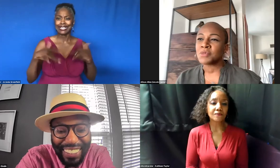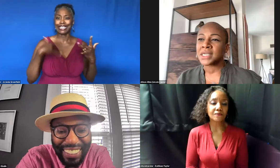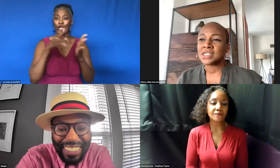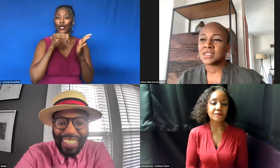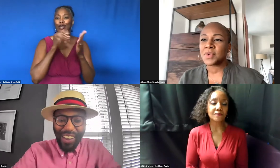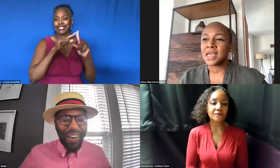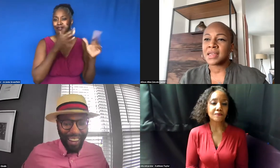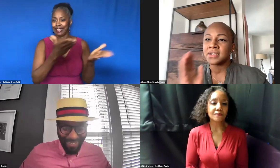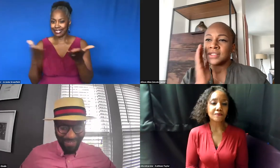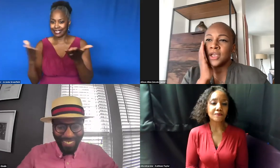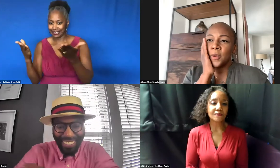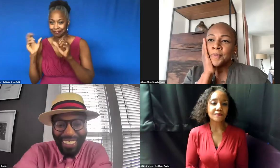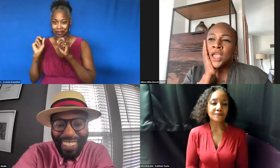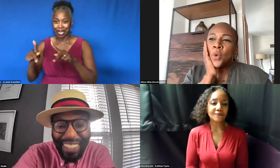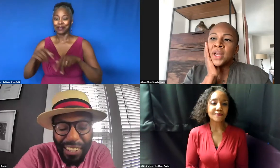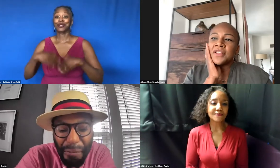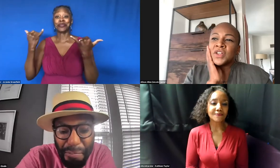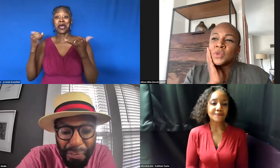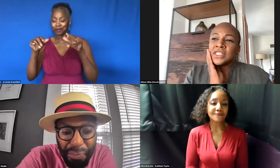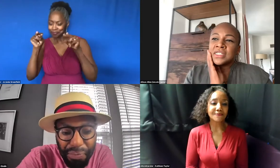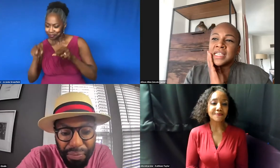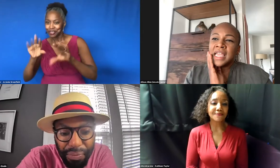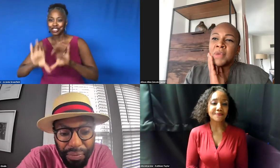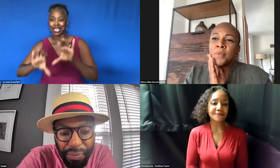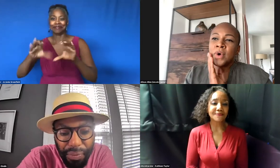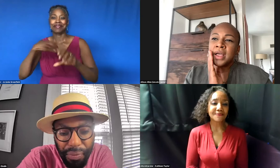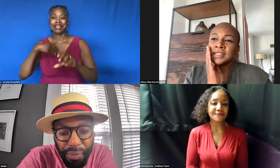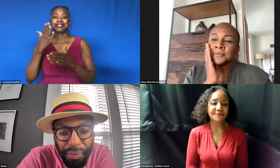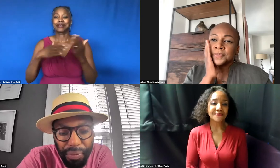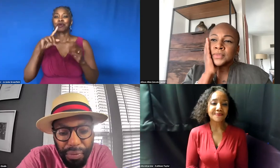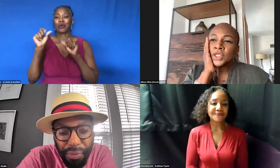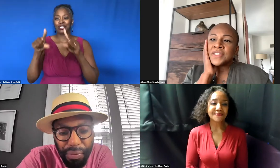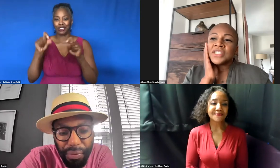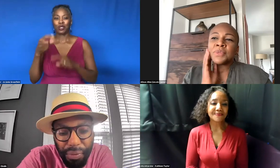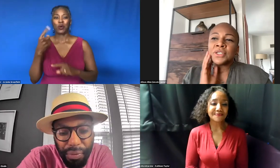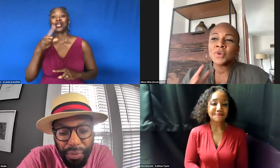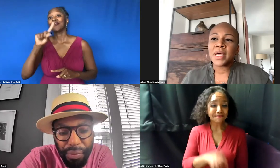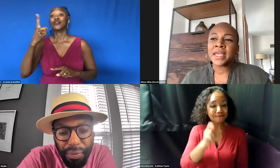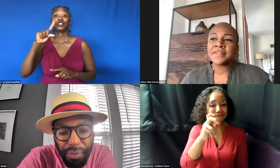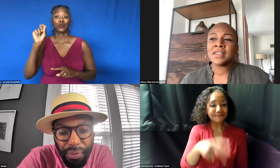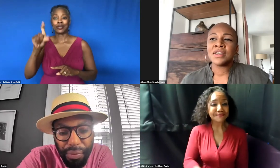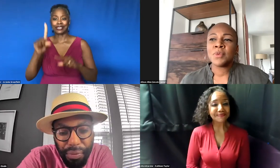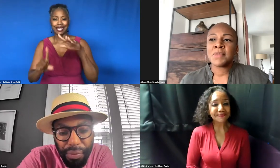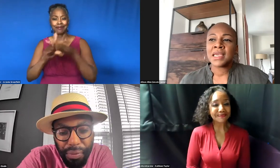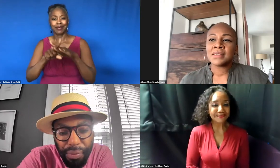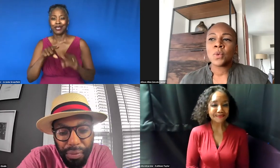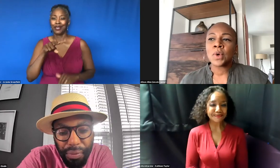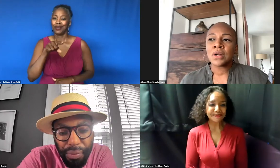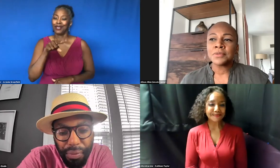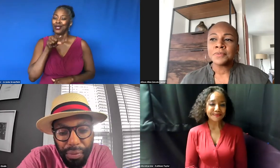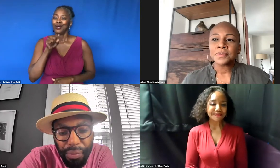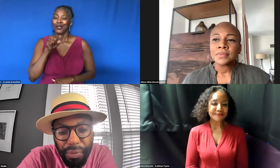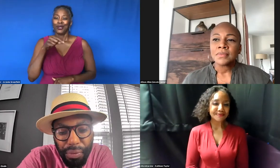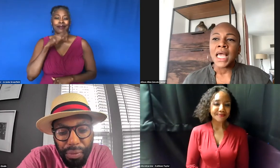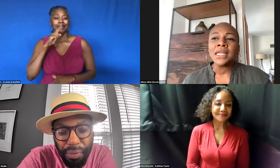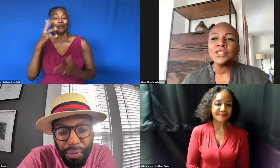let's look at some questions that we have here. So one of the first questions that came up was, you have such a beautiful way of seeing human beings in the